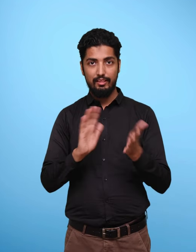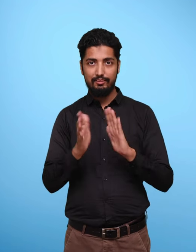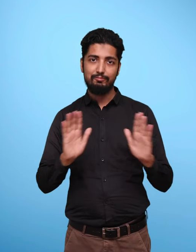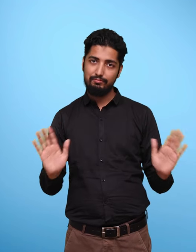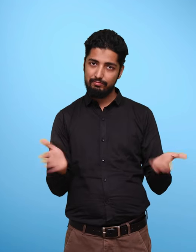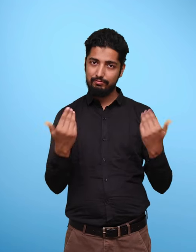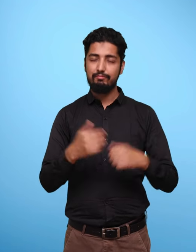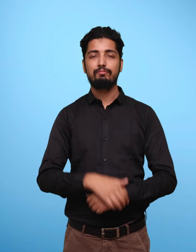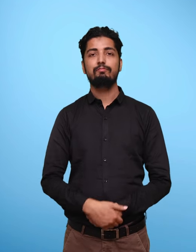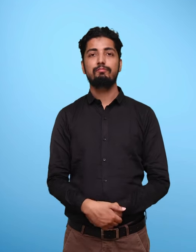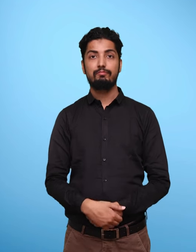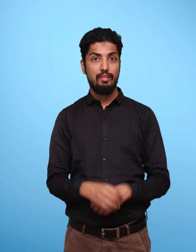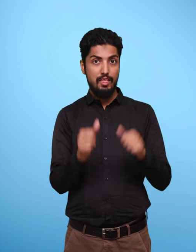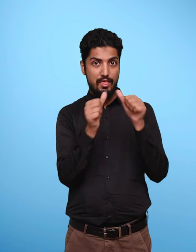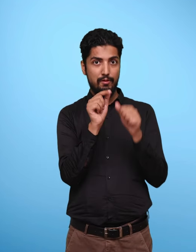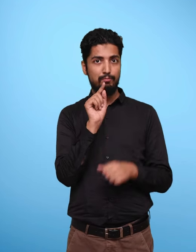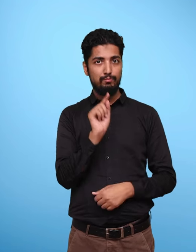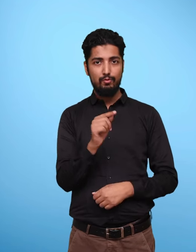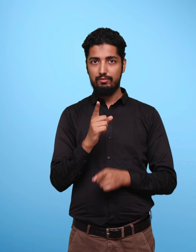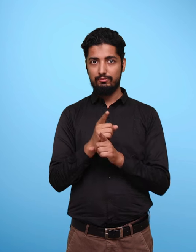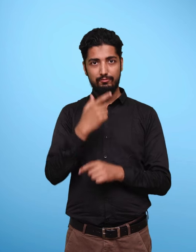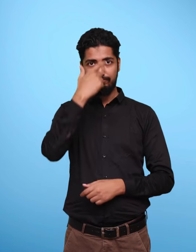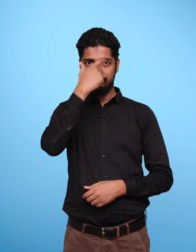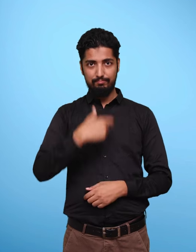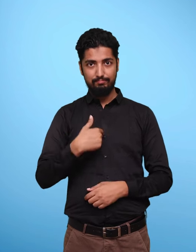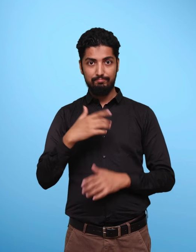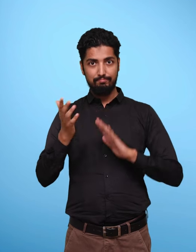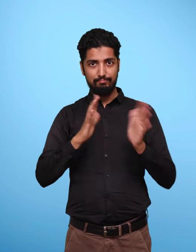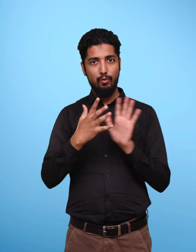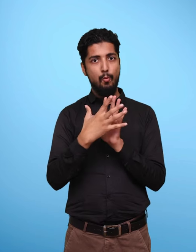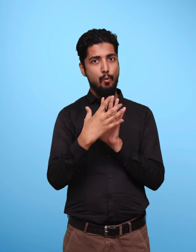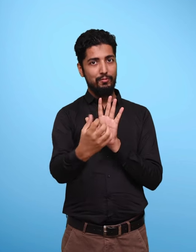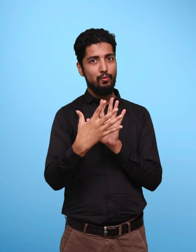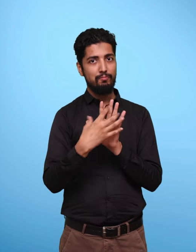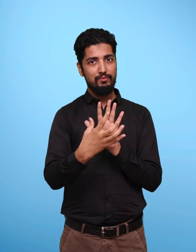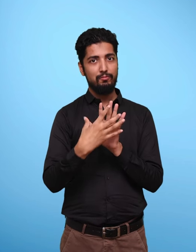Let us speak. A. Repeat after the teacher.